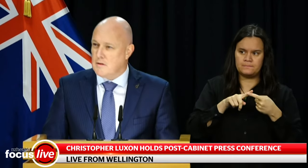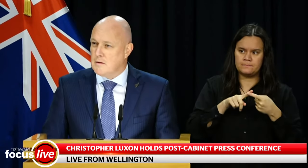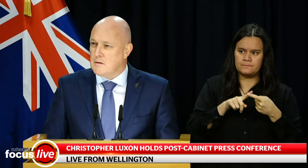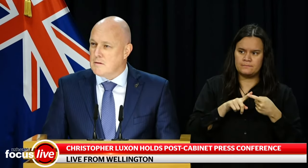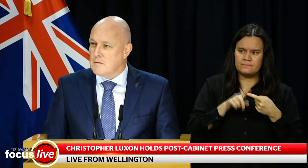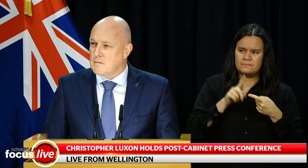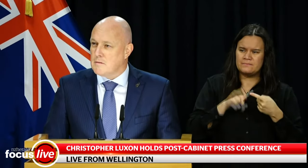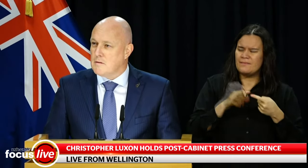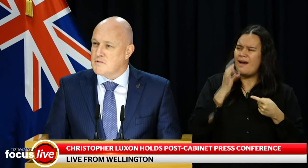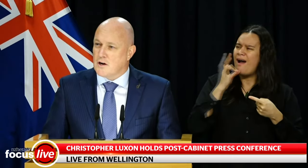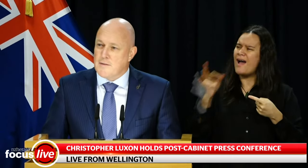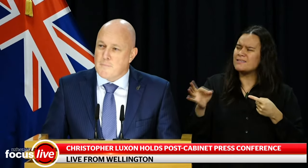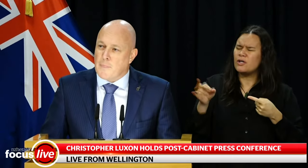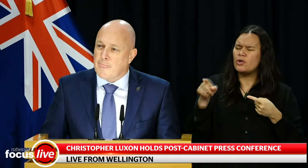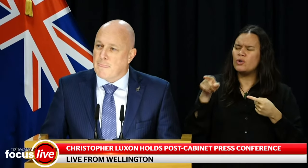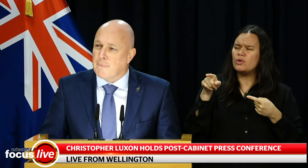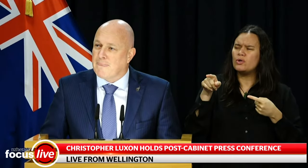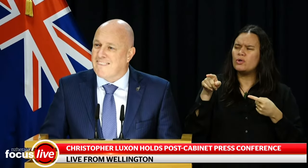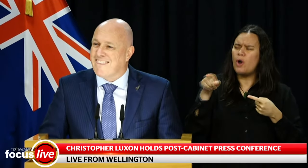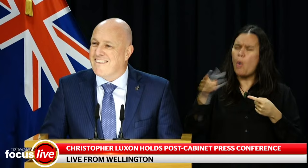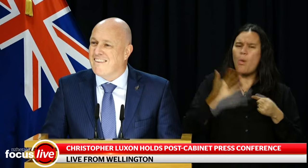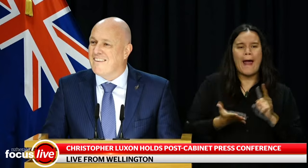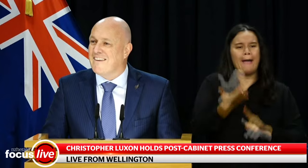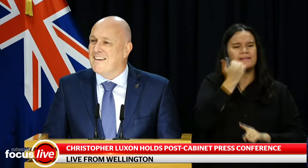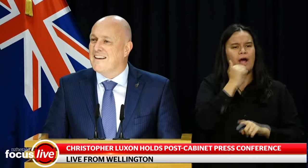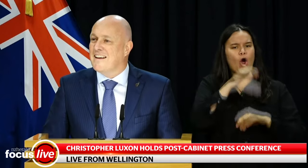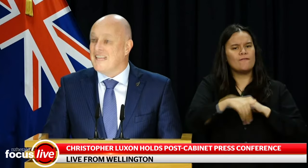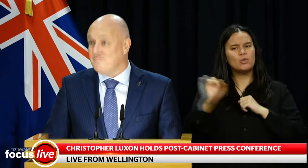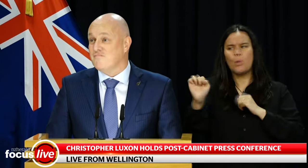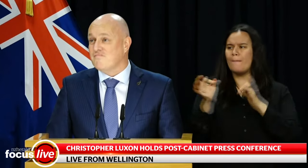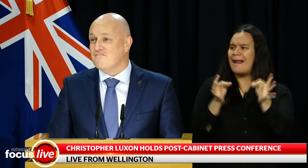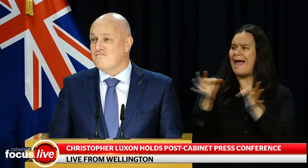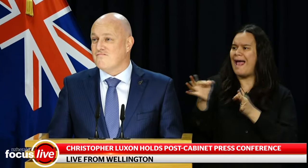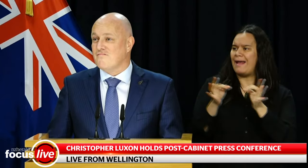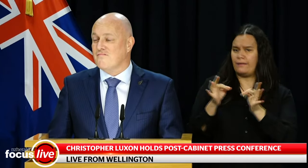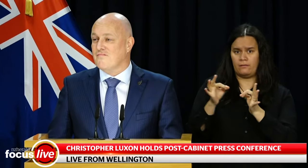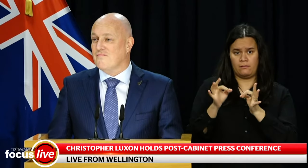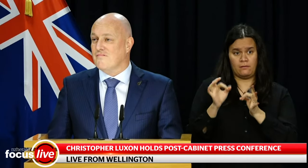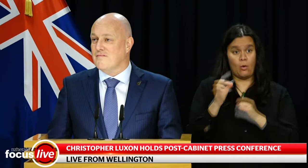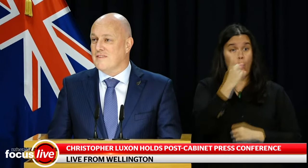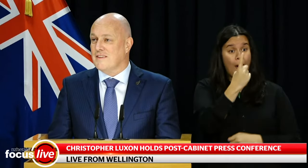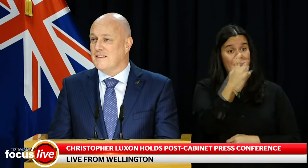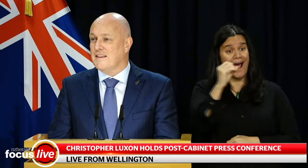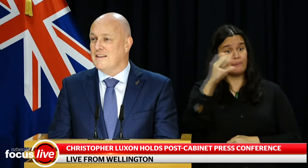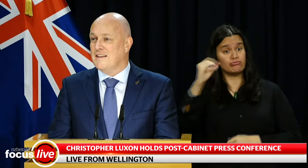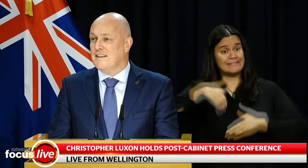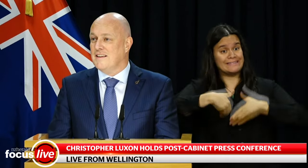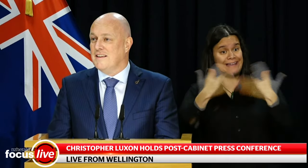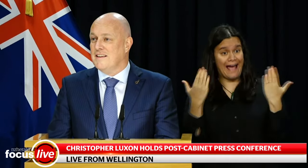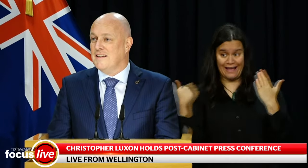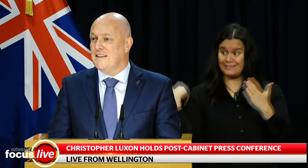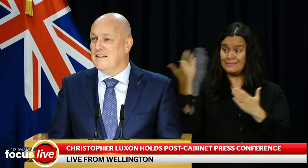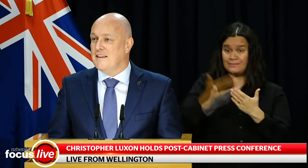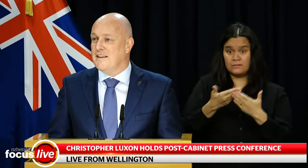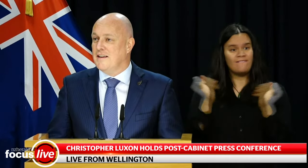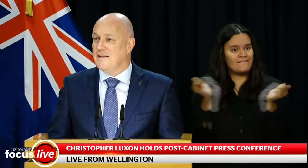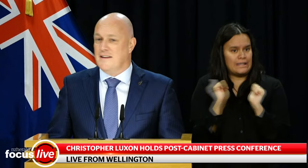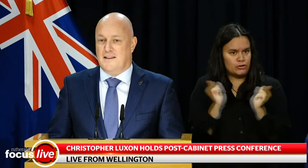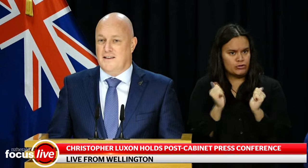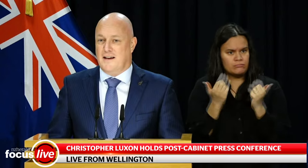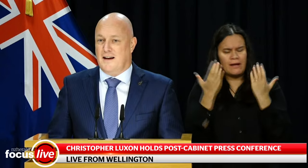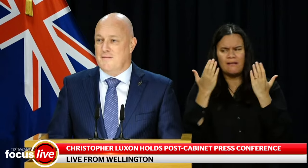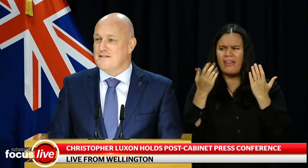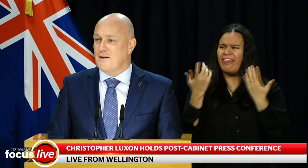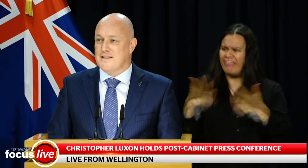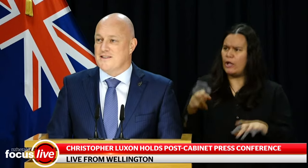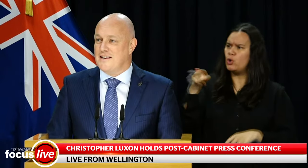on your plans? I know we've had the 100-day plan. Just on the government's plans and approach, because we were promised rolling quarterly plans and